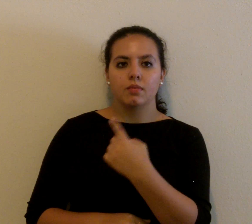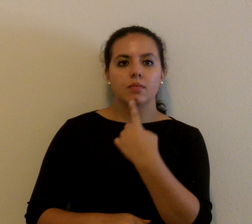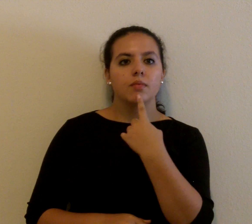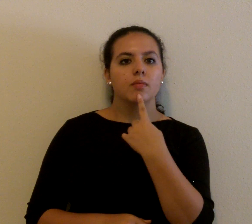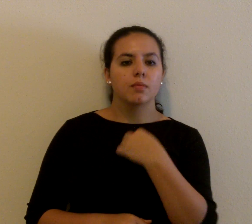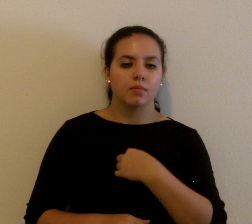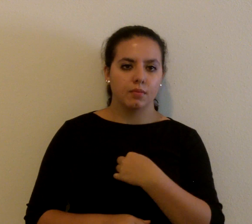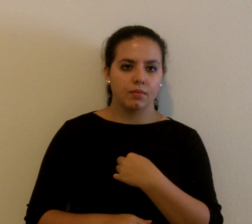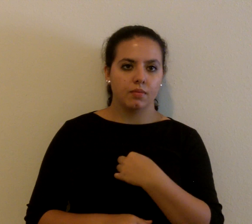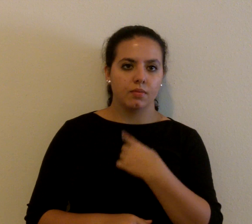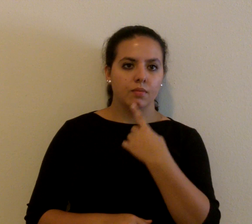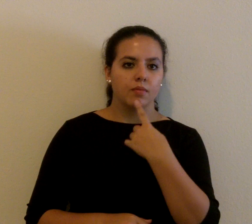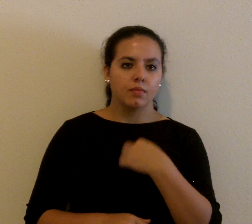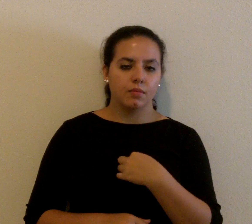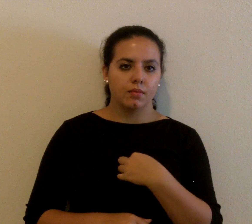tell me. Tell me.